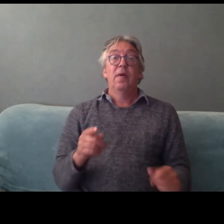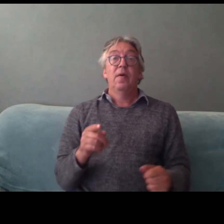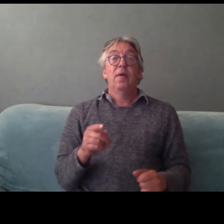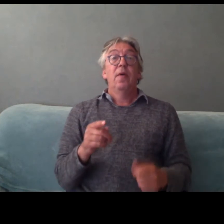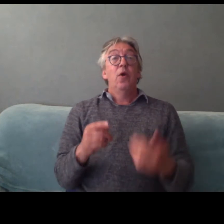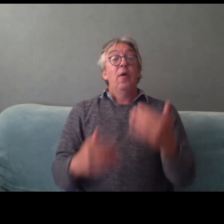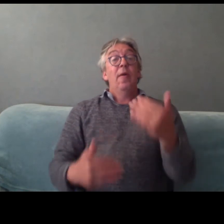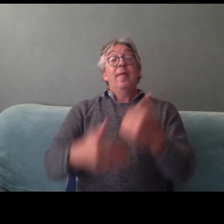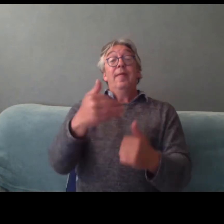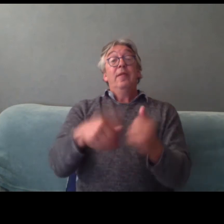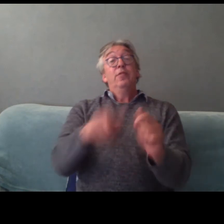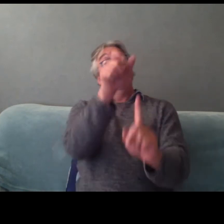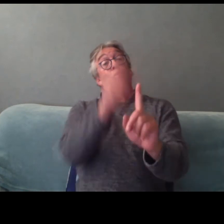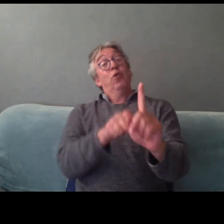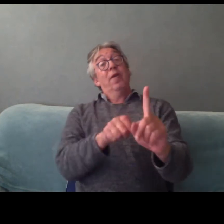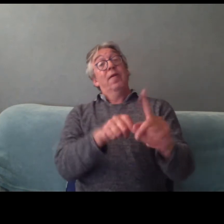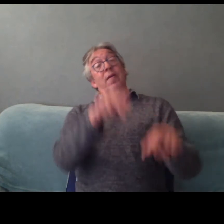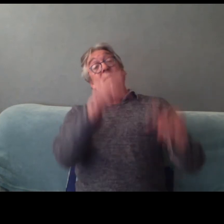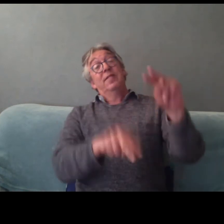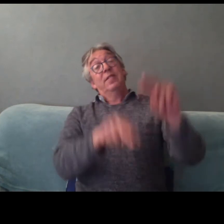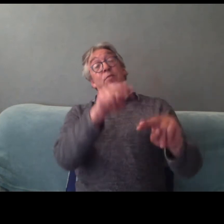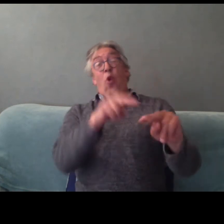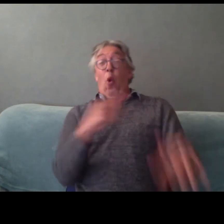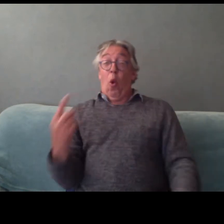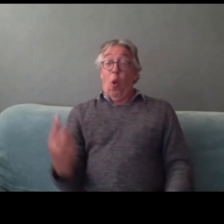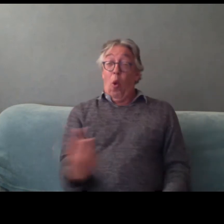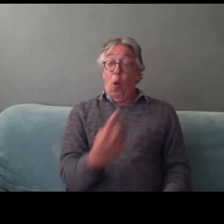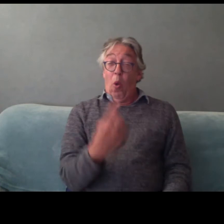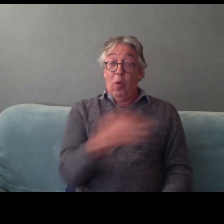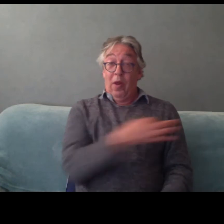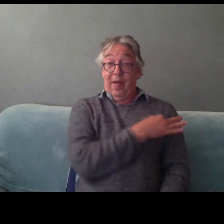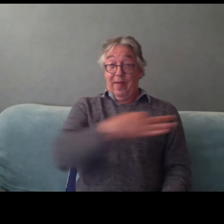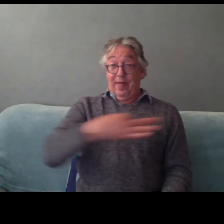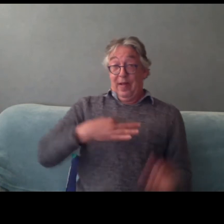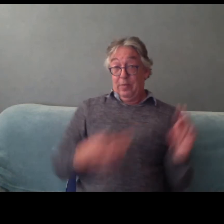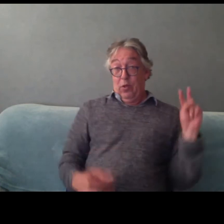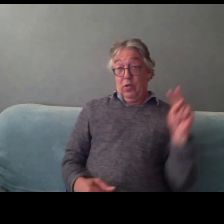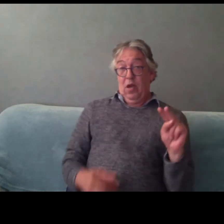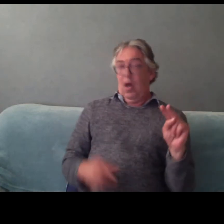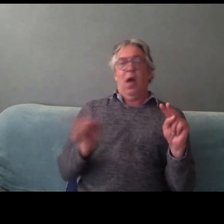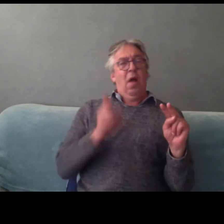than relying on a single disciplinary knowledge base, for example, medicine.